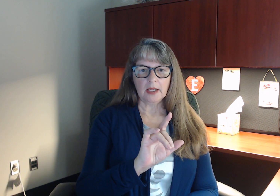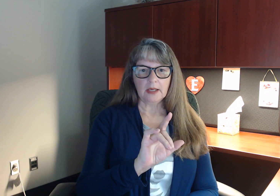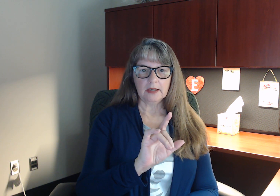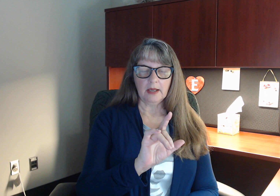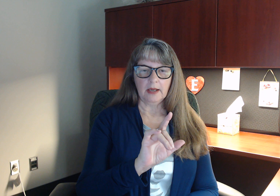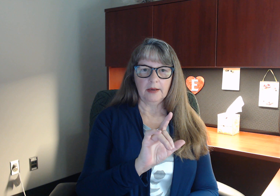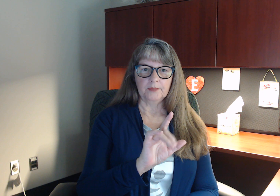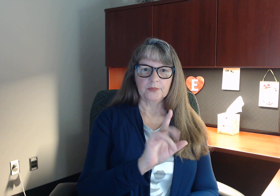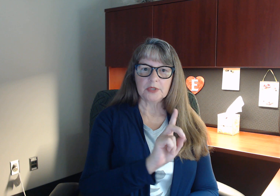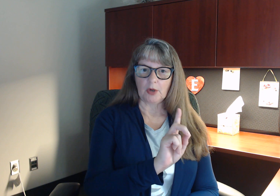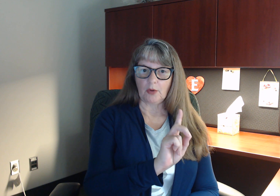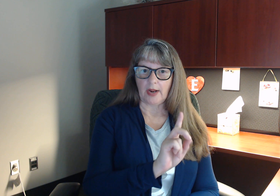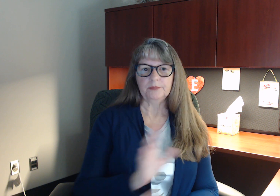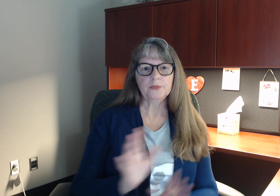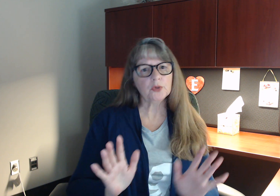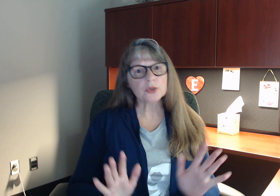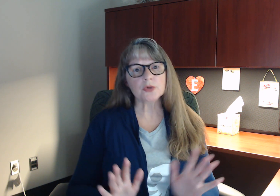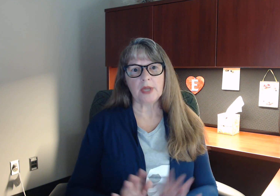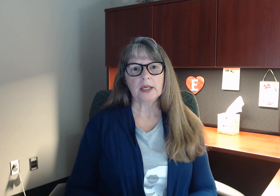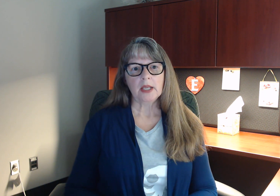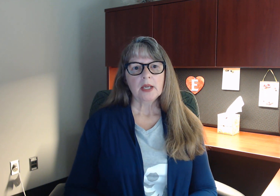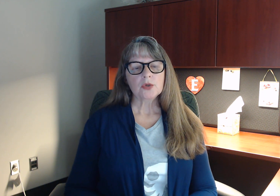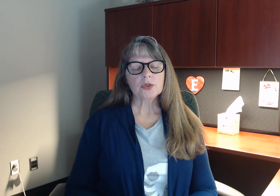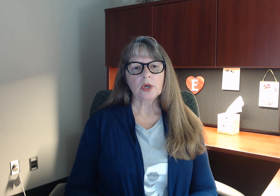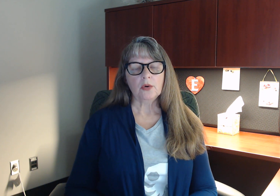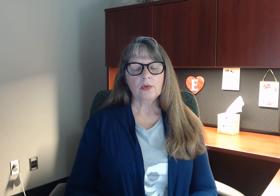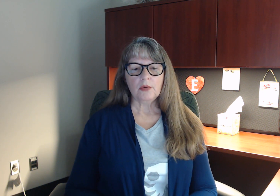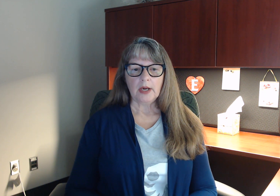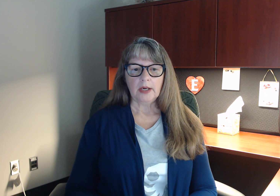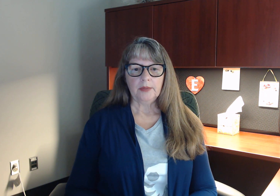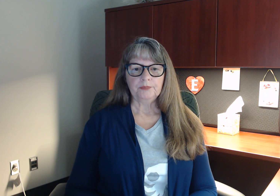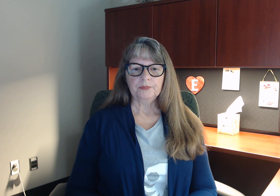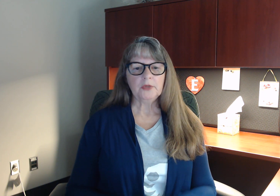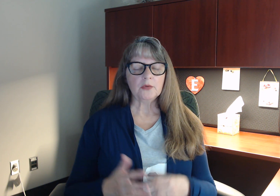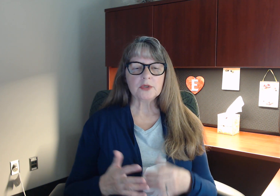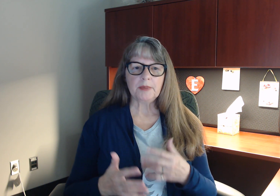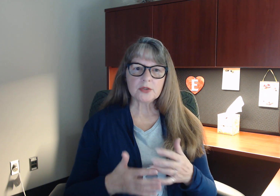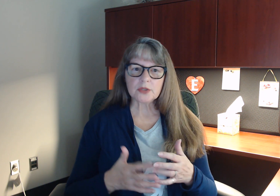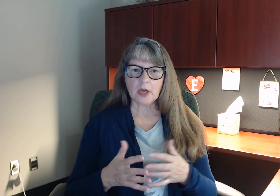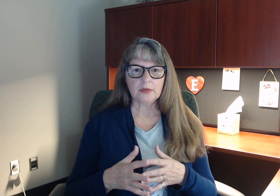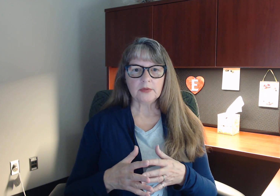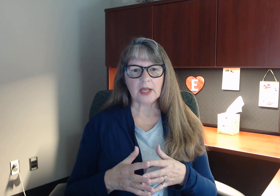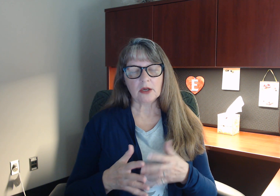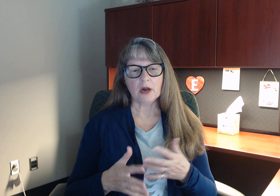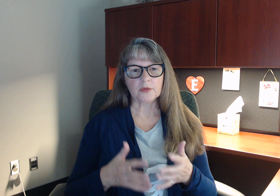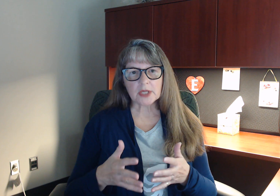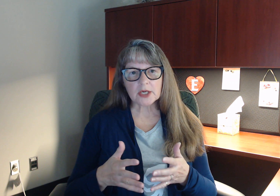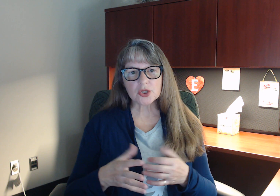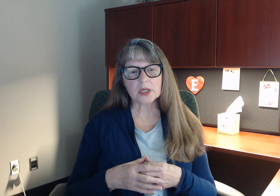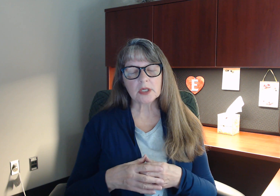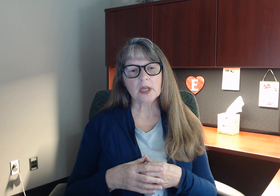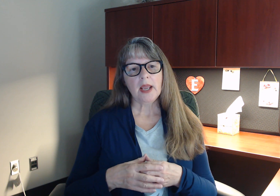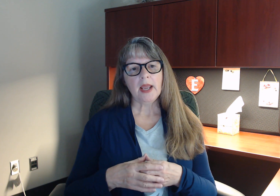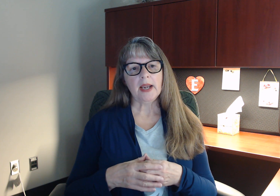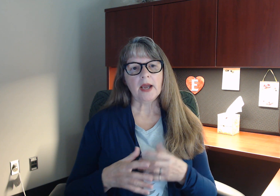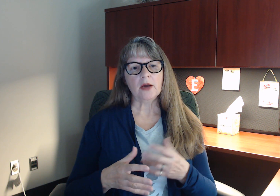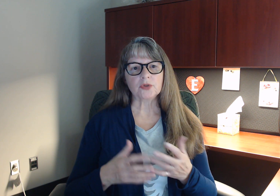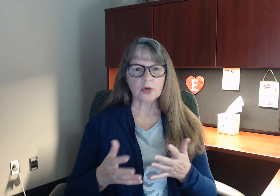and Democrat. You could do that. So, it depends on the kind of conversation and how strong you